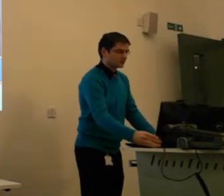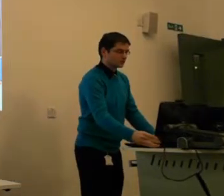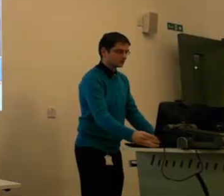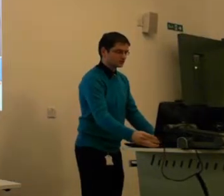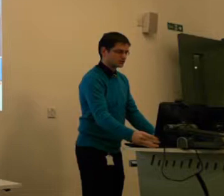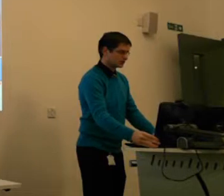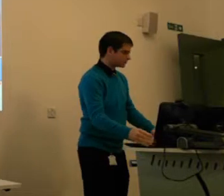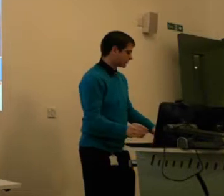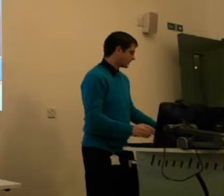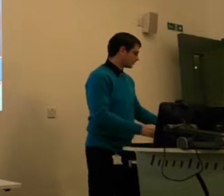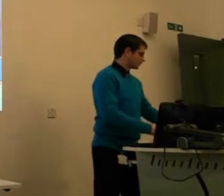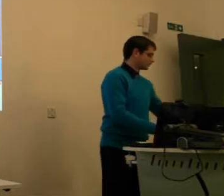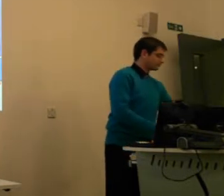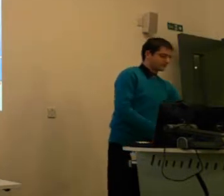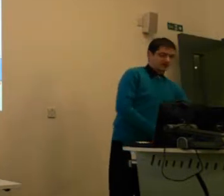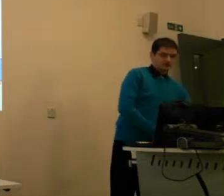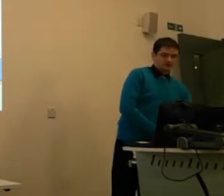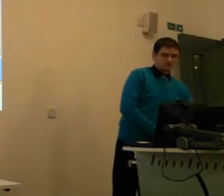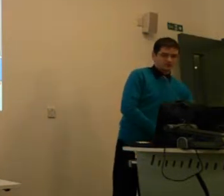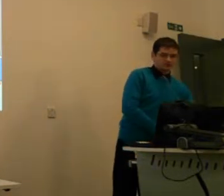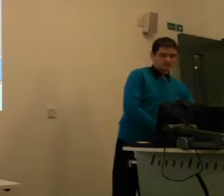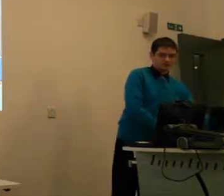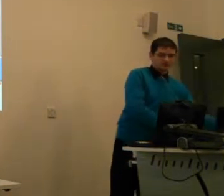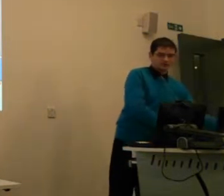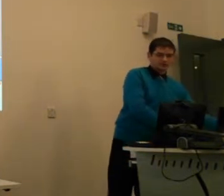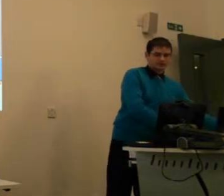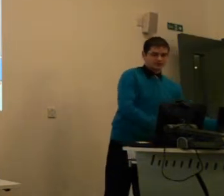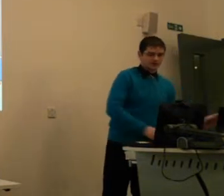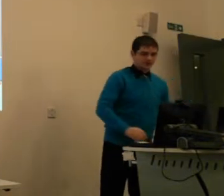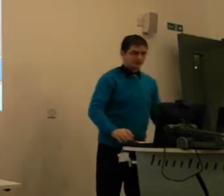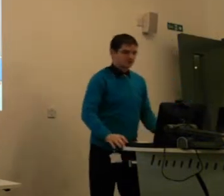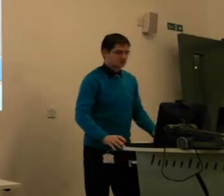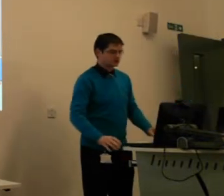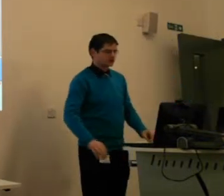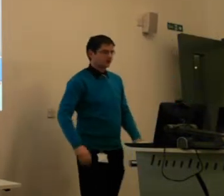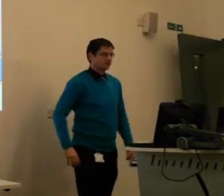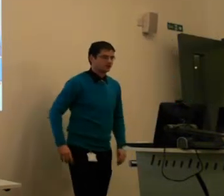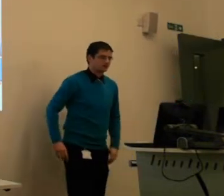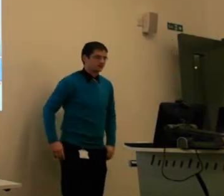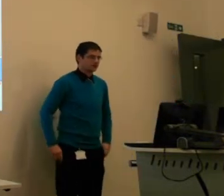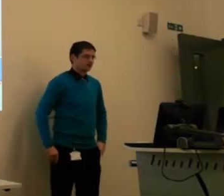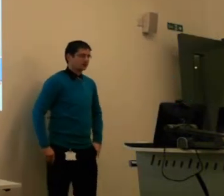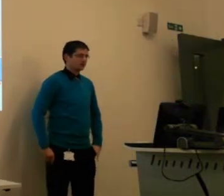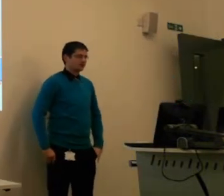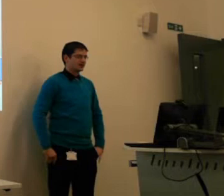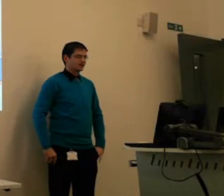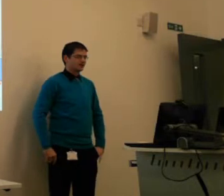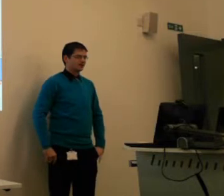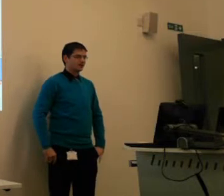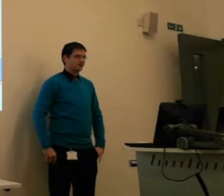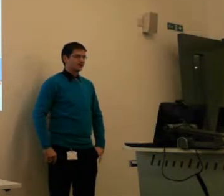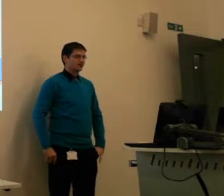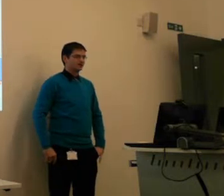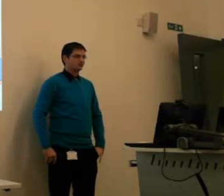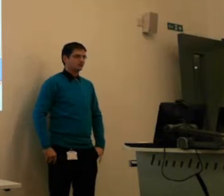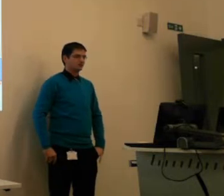we've just changed our algorithm for the background removal and this is a bit of a test for it as well today